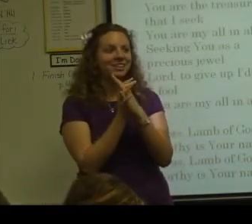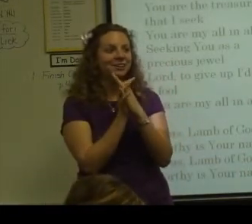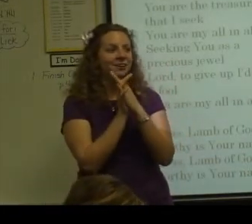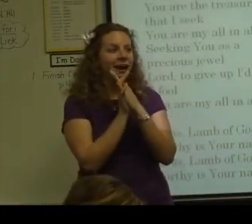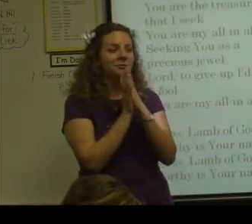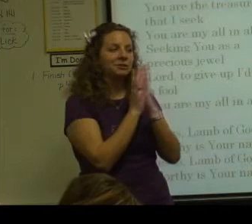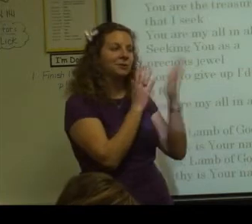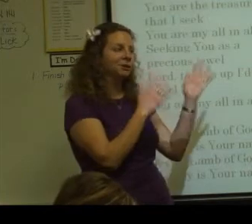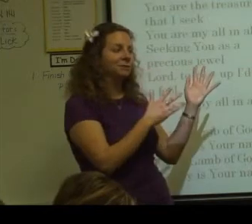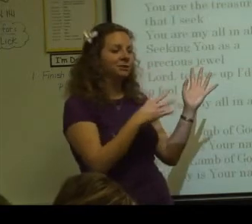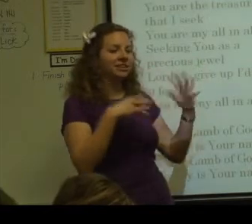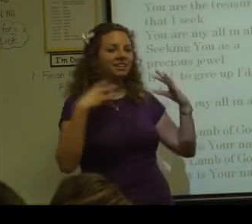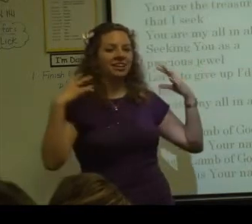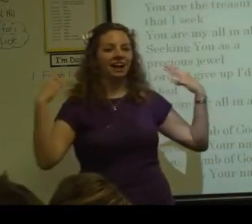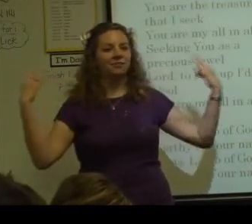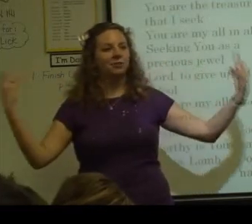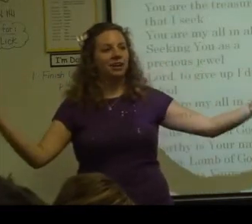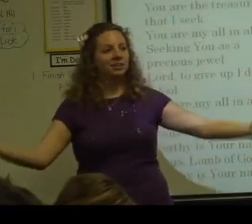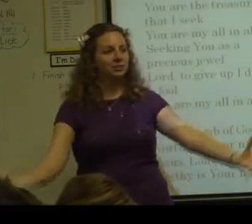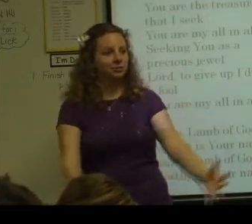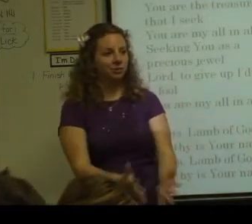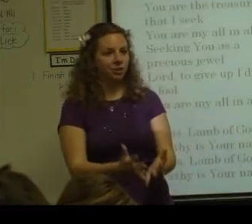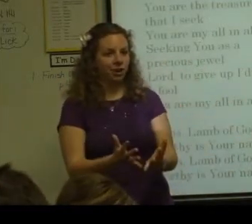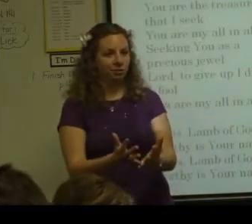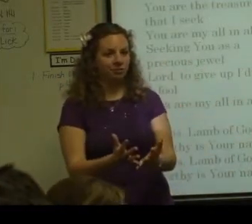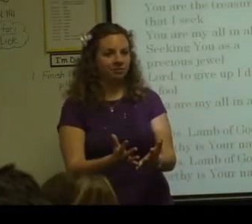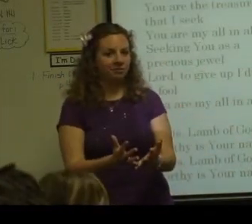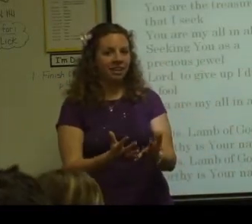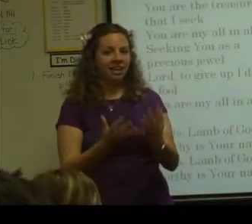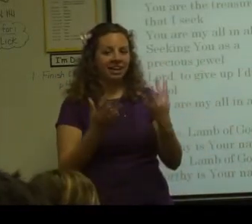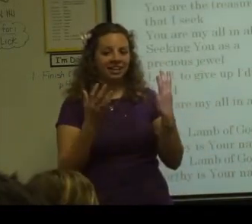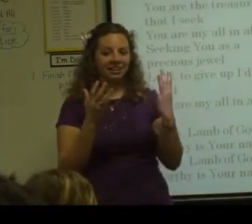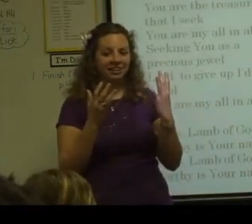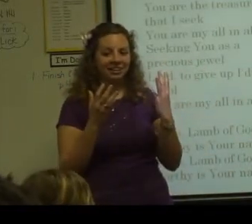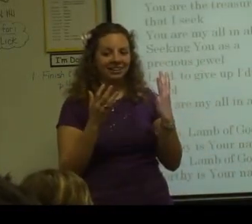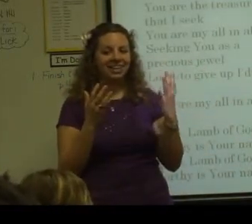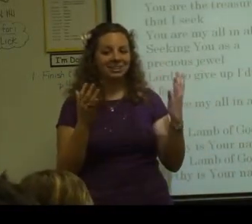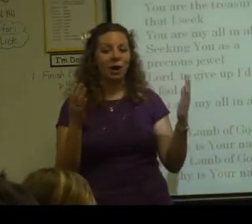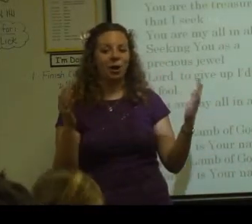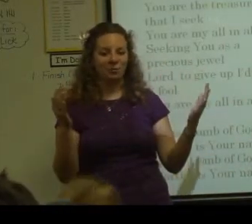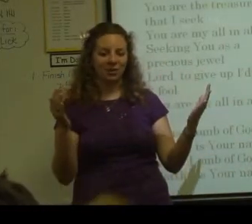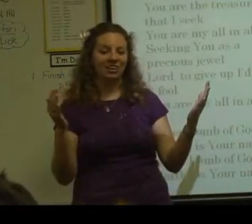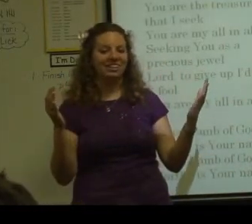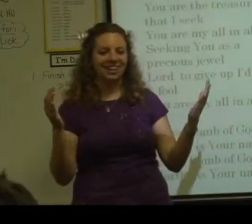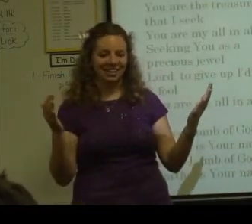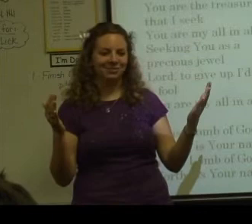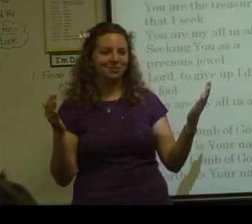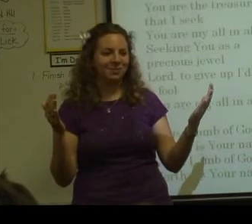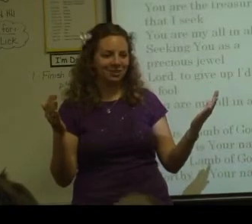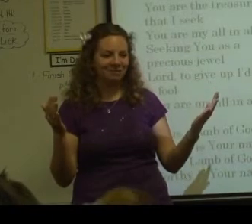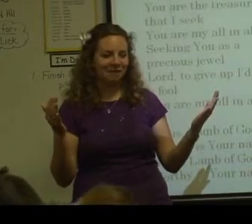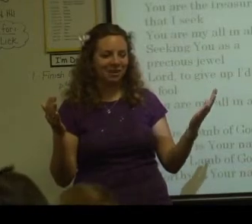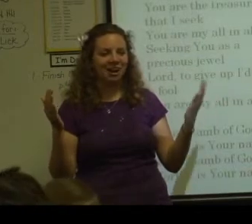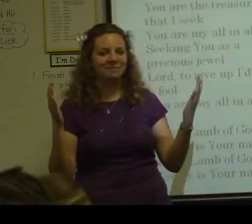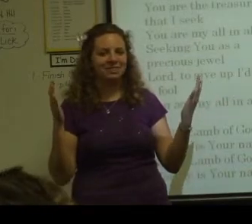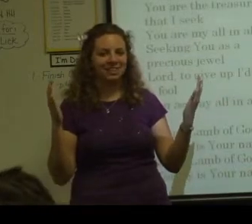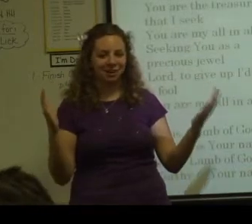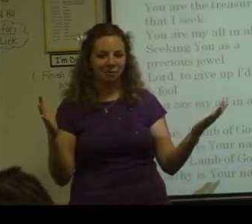see, I'm going to put on the music and then have you guys do your own. It's homework. Yes, for the first time ever, I am assigning